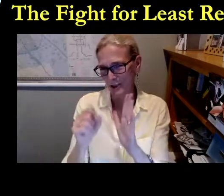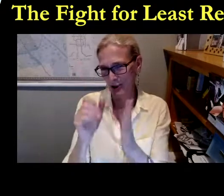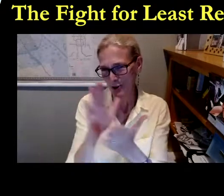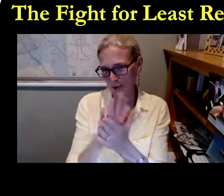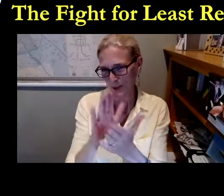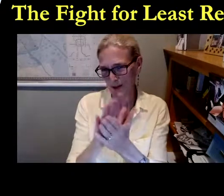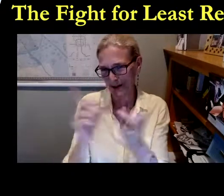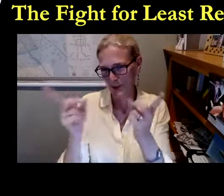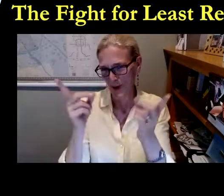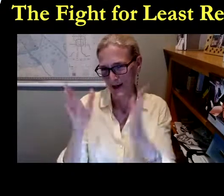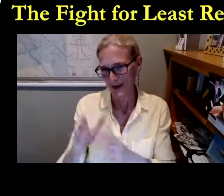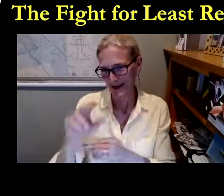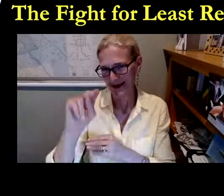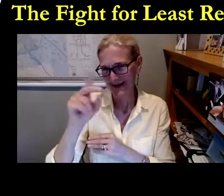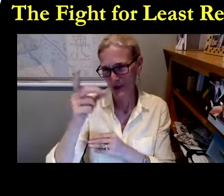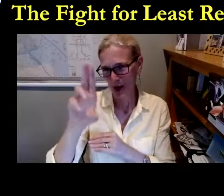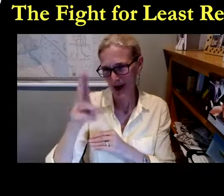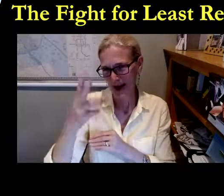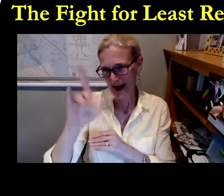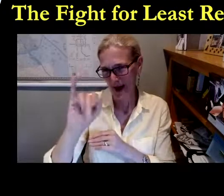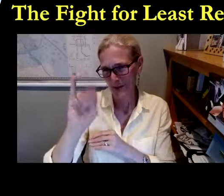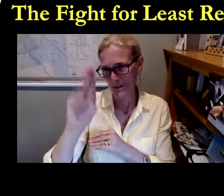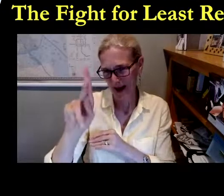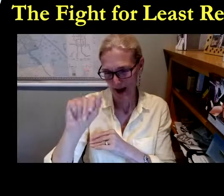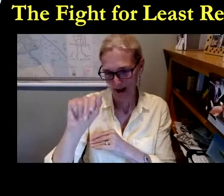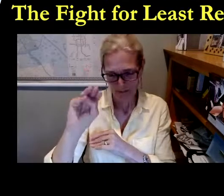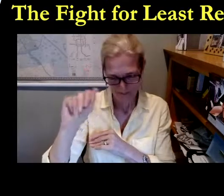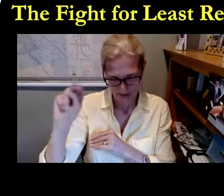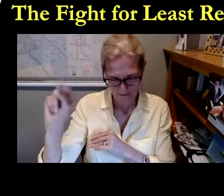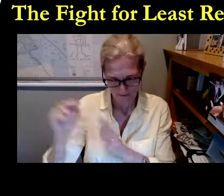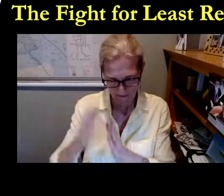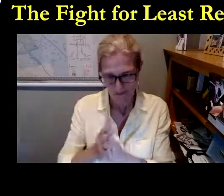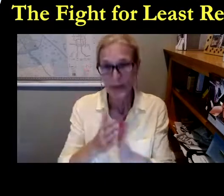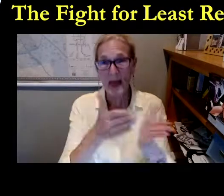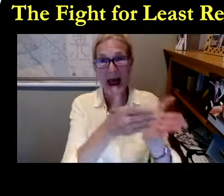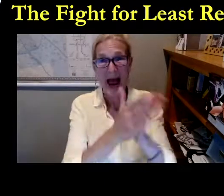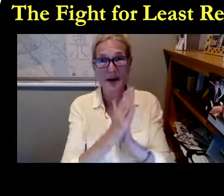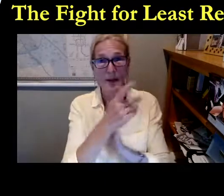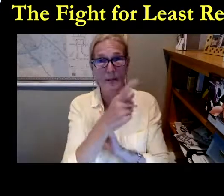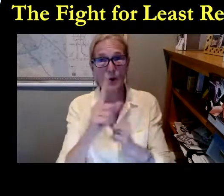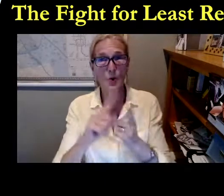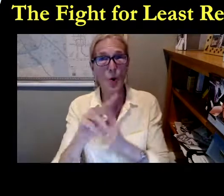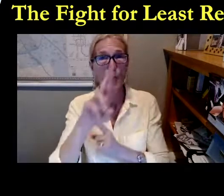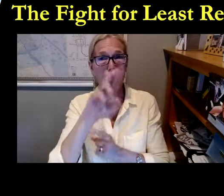our new director of SSDS, the state school,